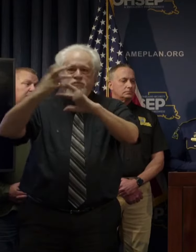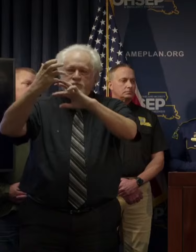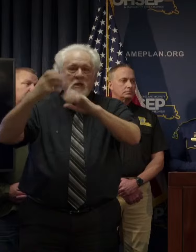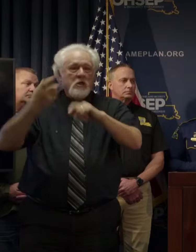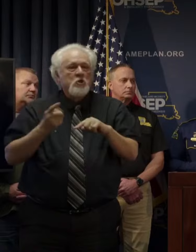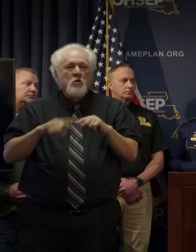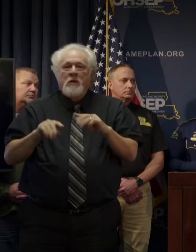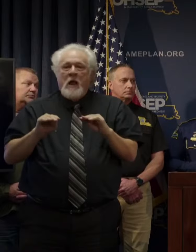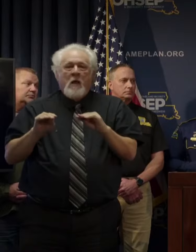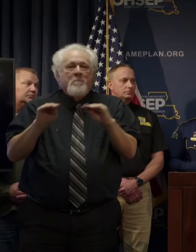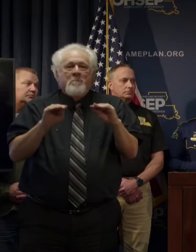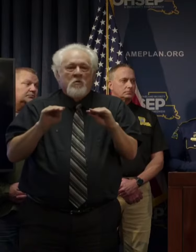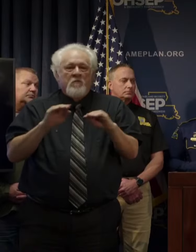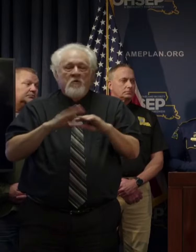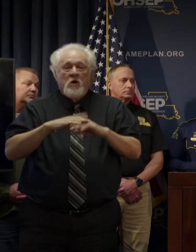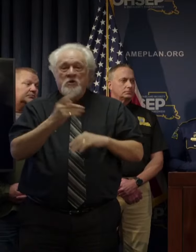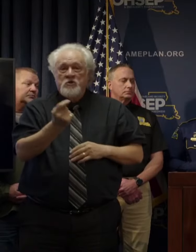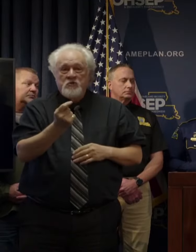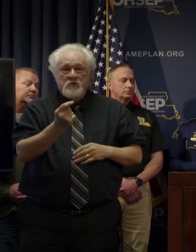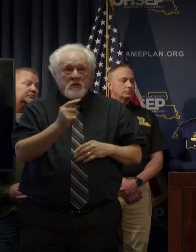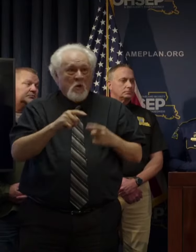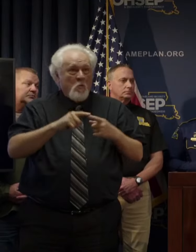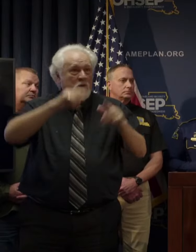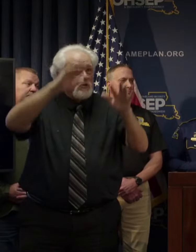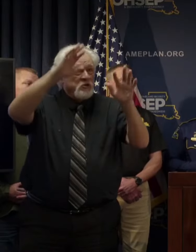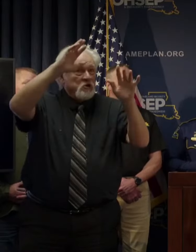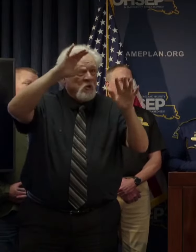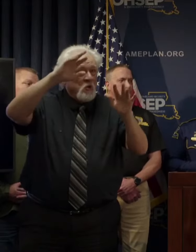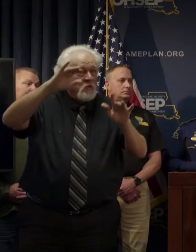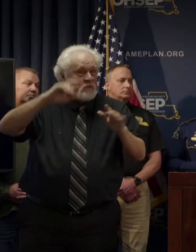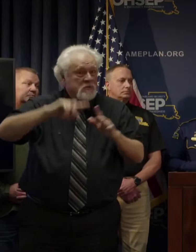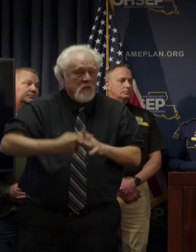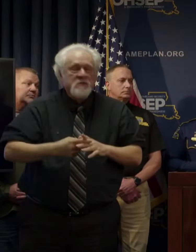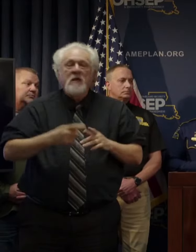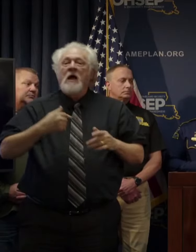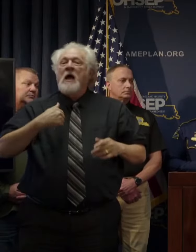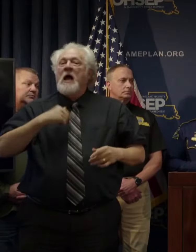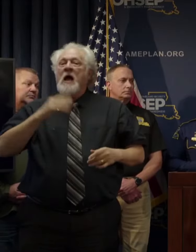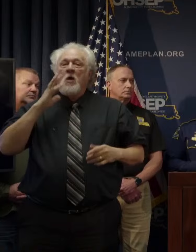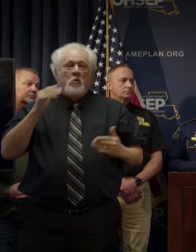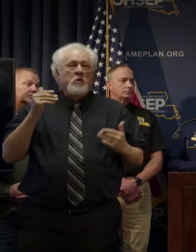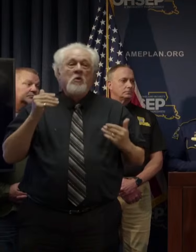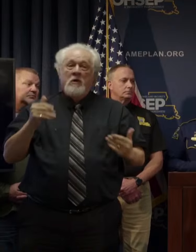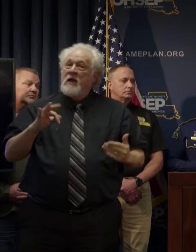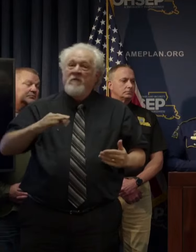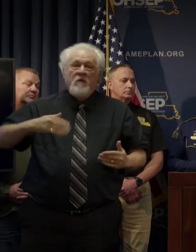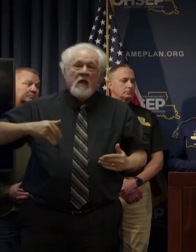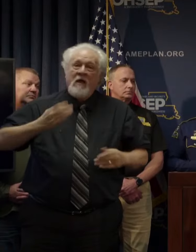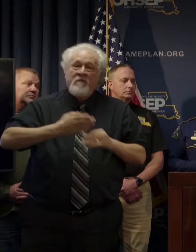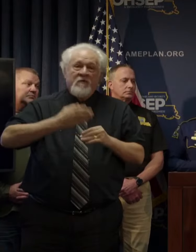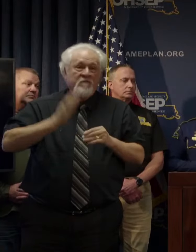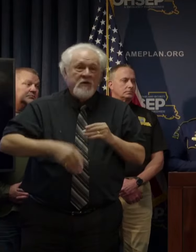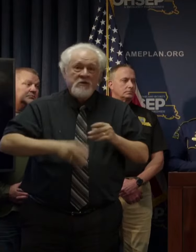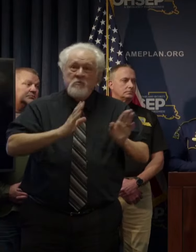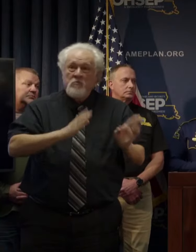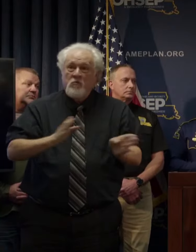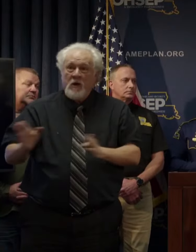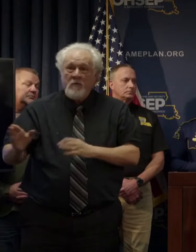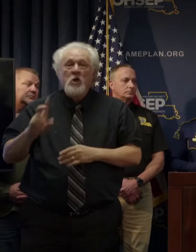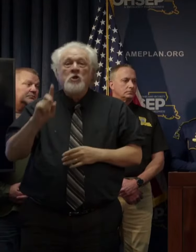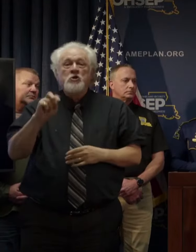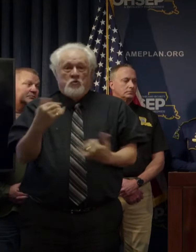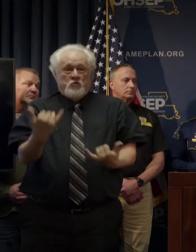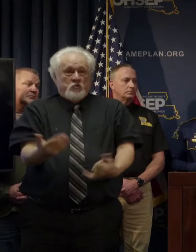move hardly at all on Tuesday once the snow begins. And folks, I would go ahead, if you haven't finished your preps yet, do them